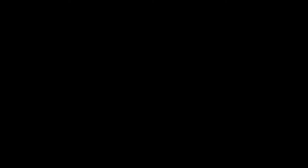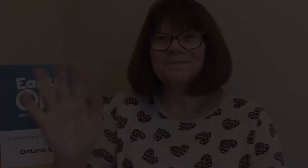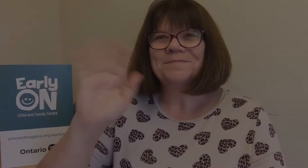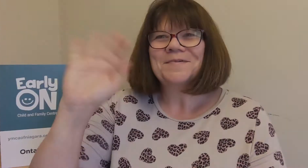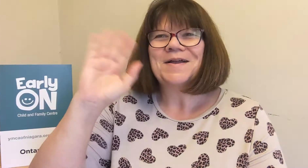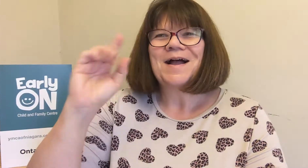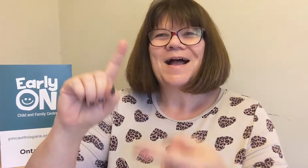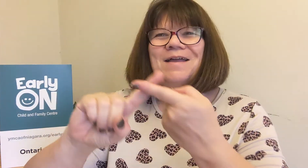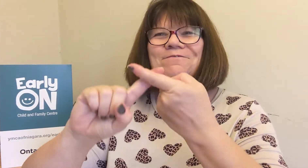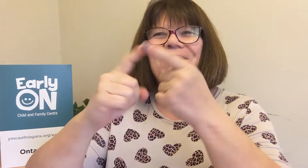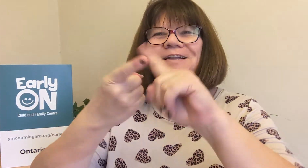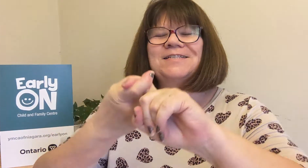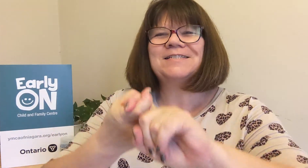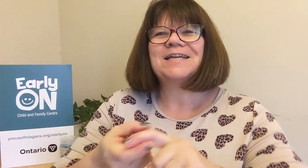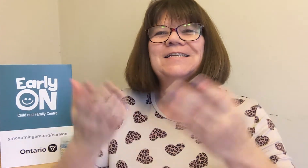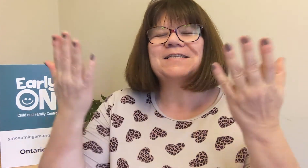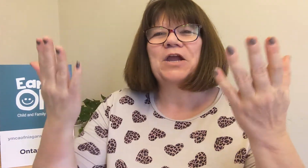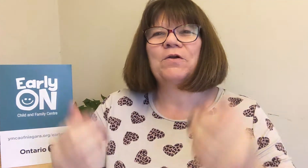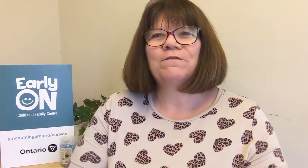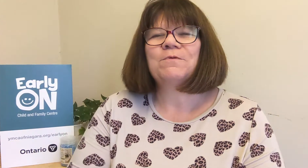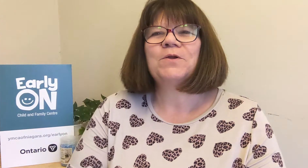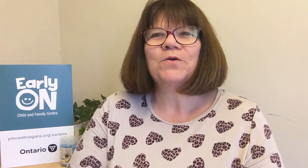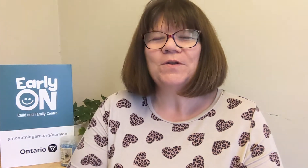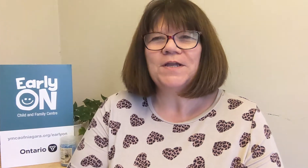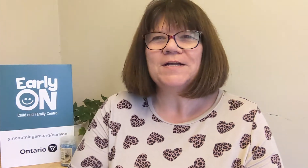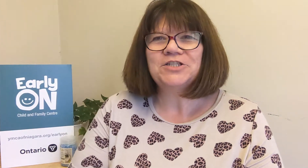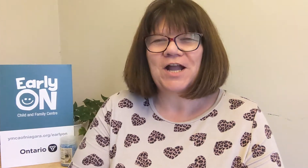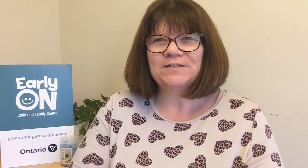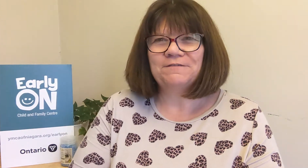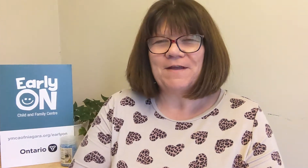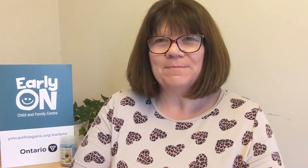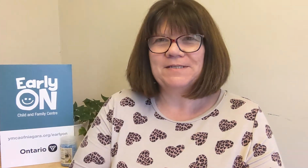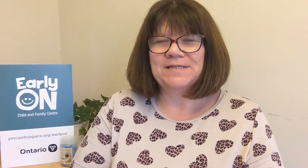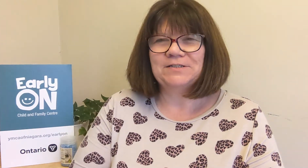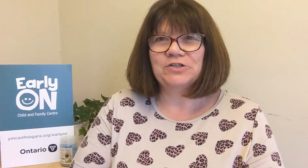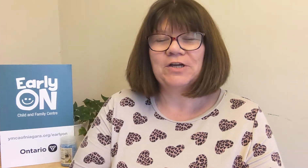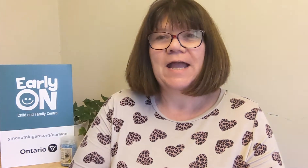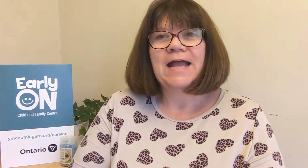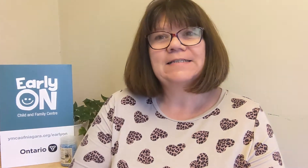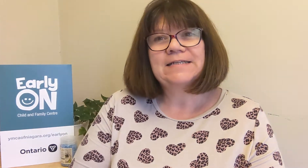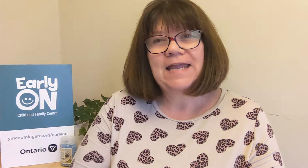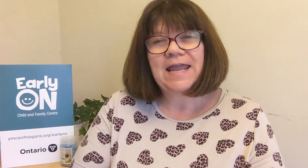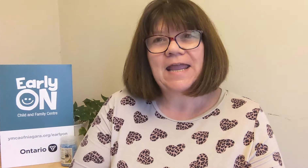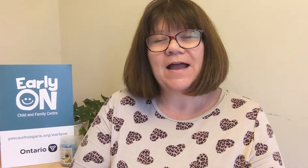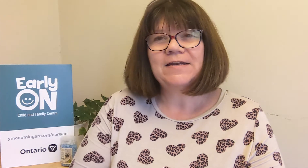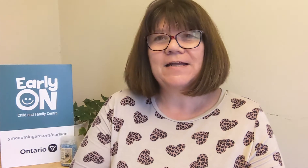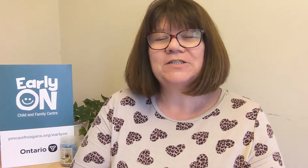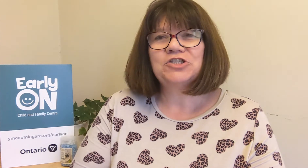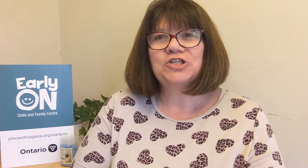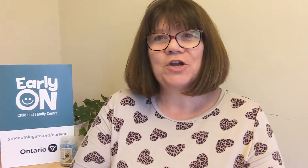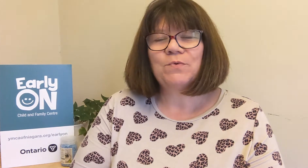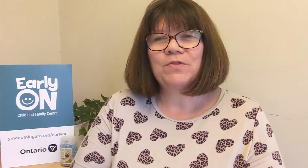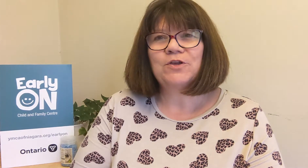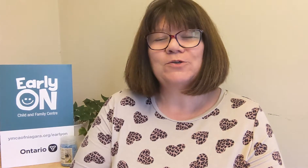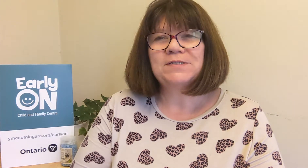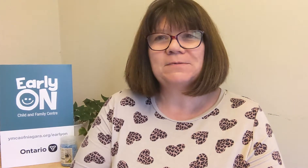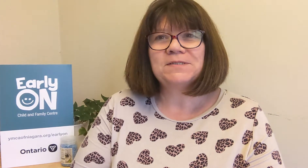Hi friends, it's Karen from the Early On Child and Family Center and today I'd like to share with you some